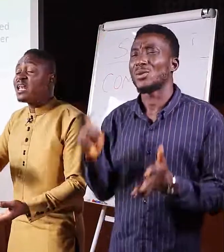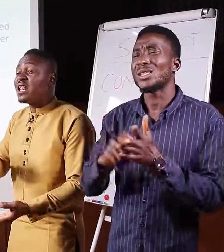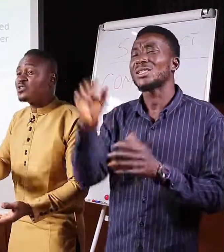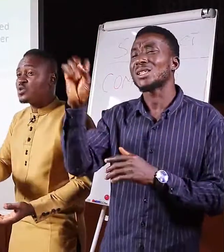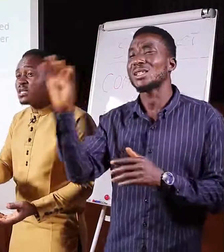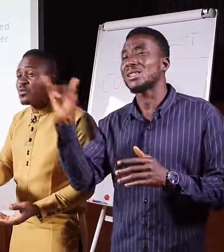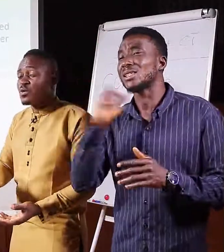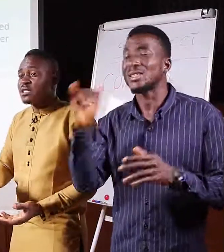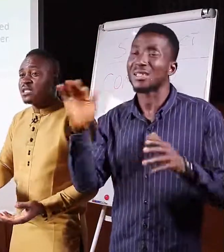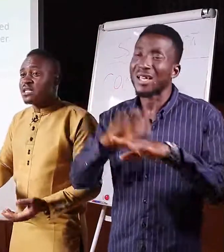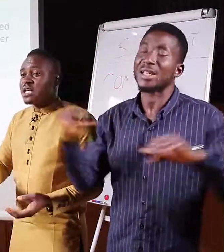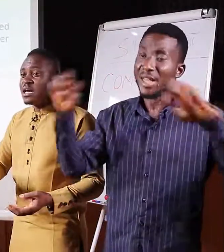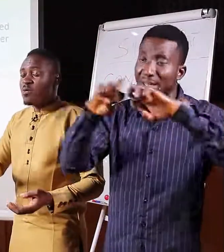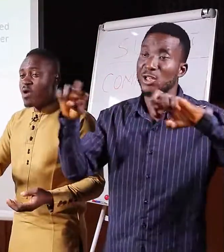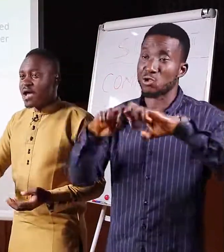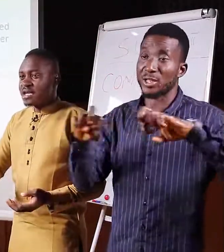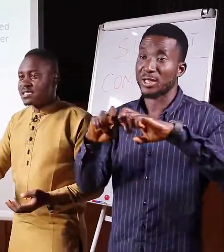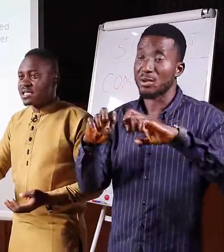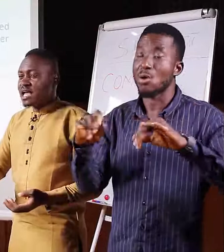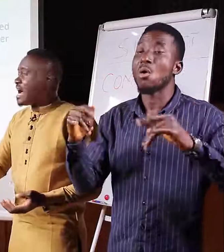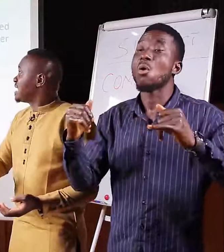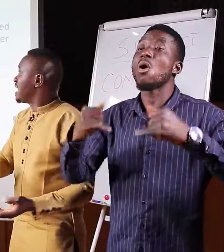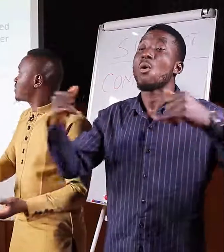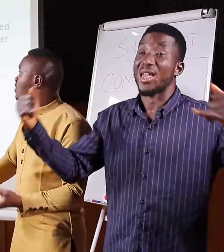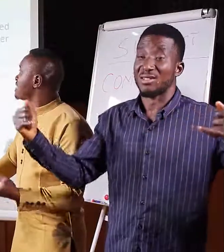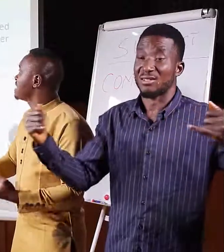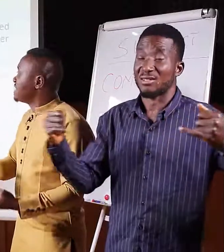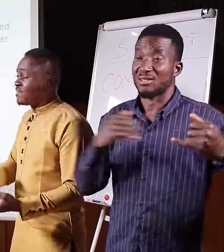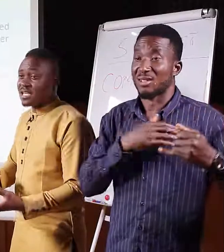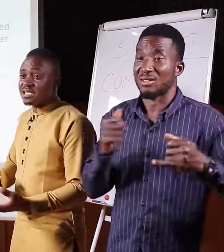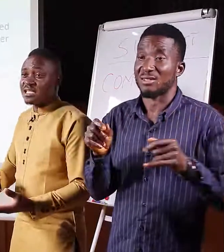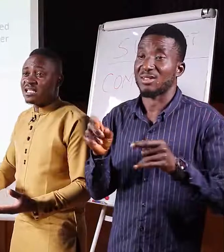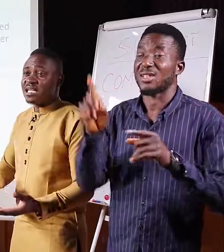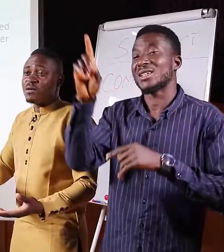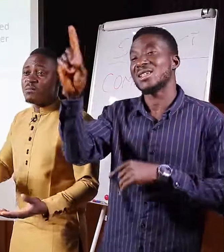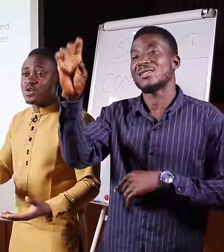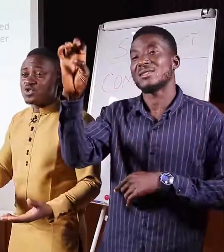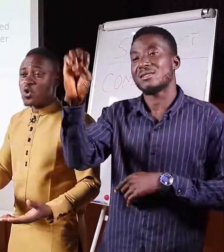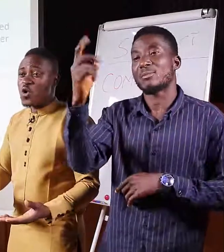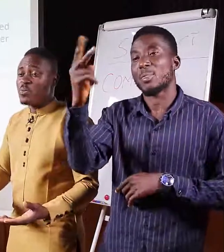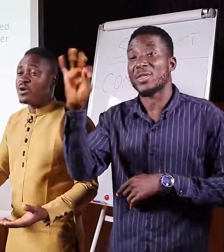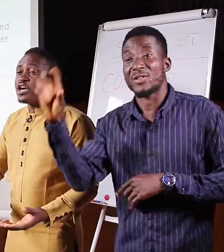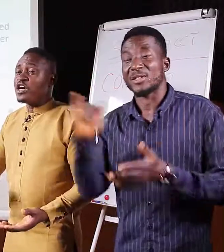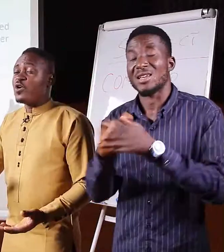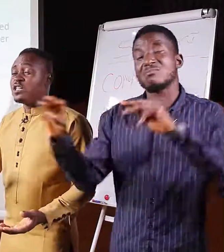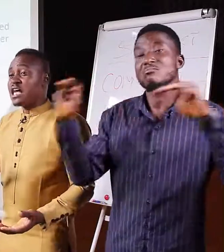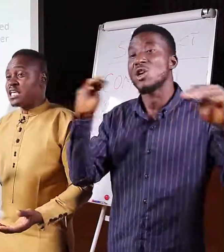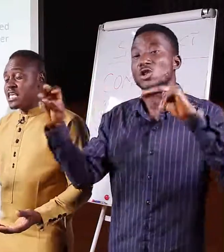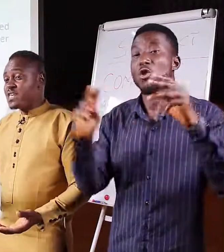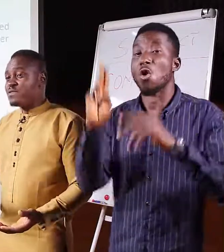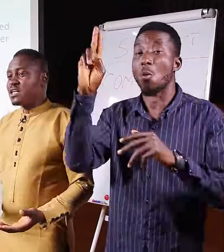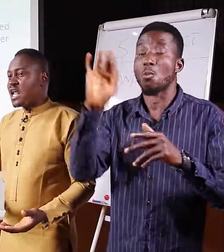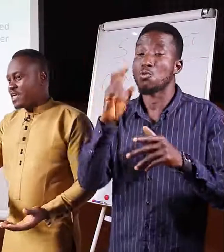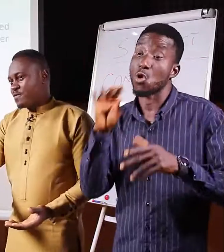of electronic wires and electronic device that measure up or